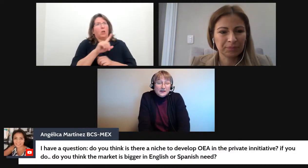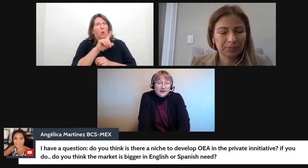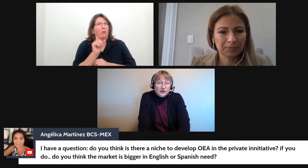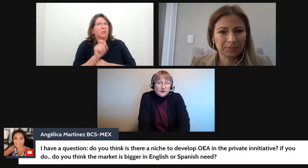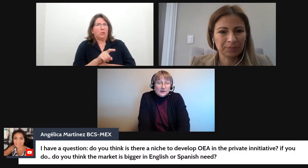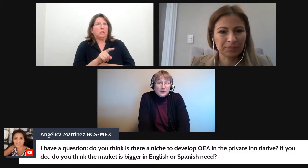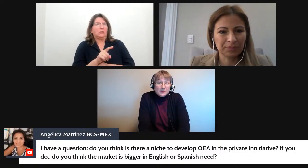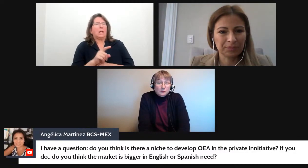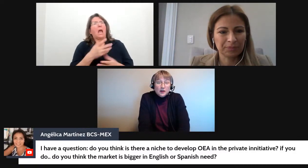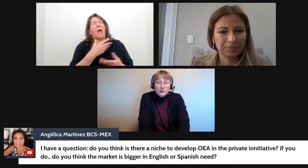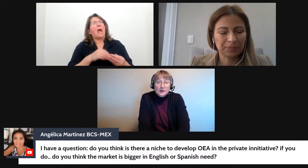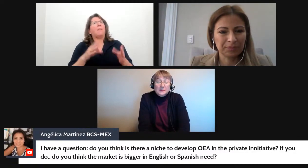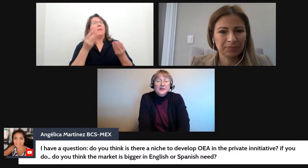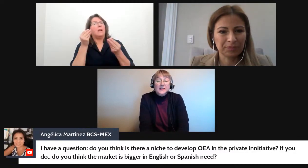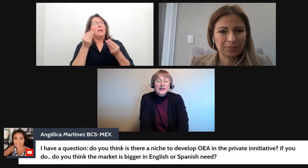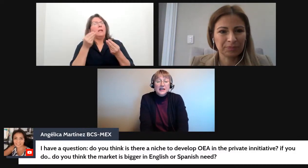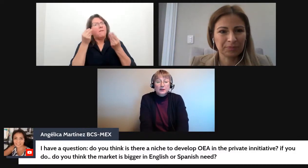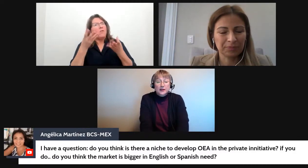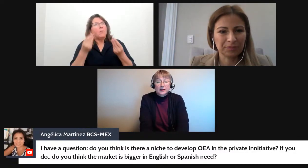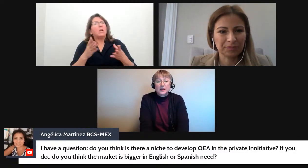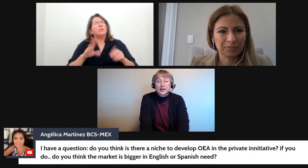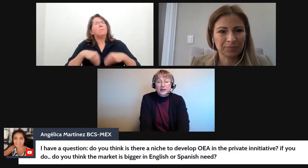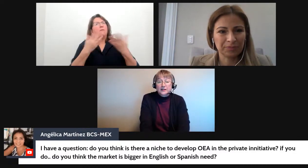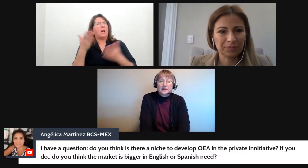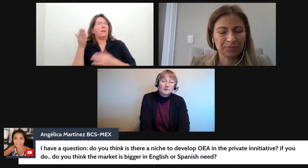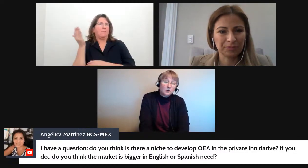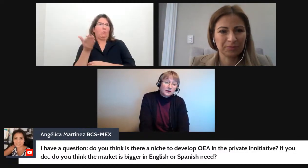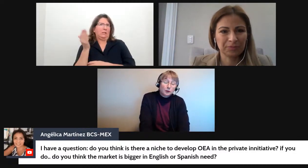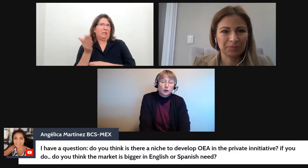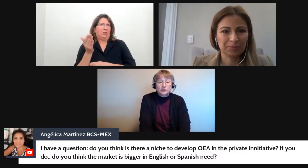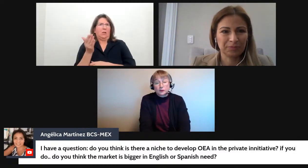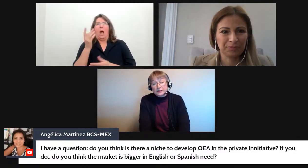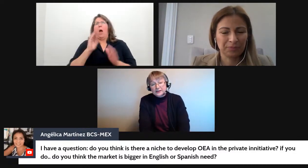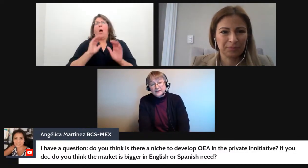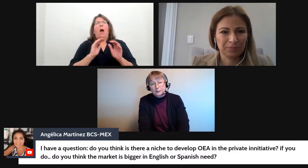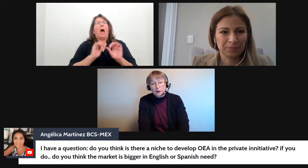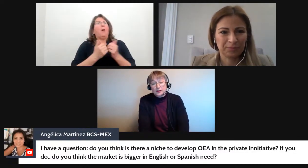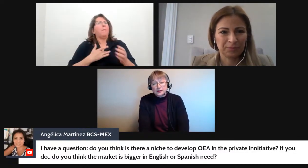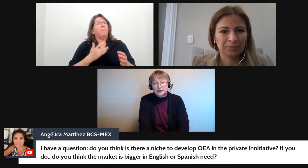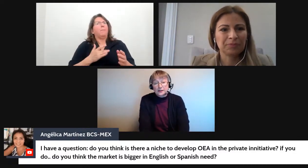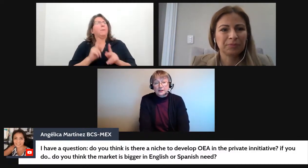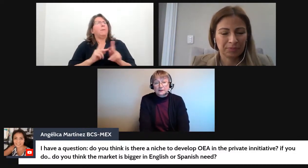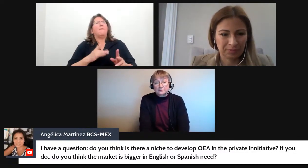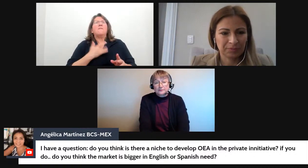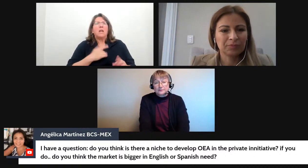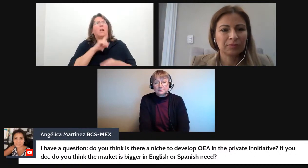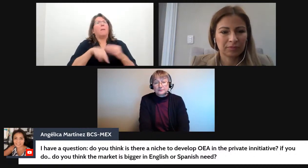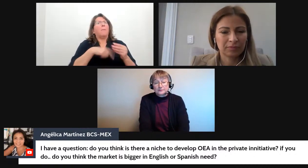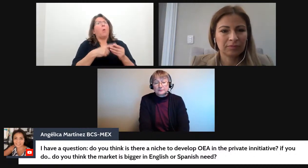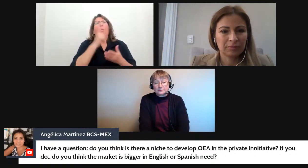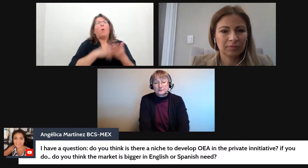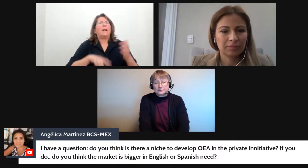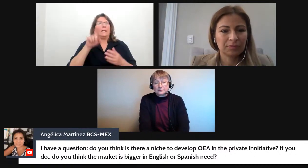I'm interested in your responses. What are people thinking out there is the most important or the least important?